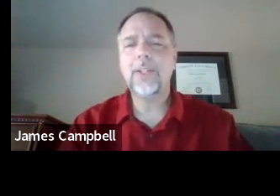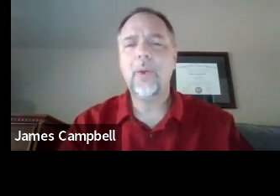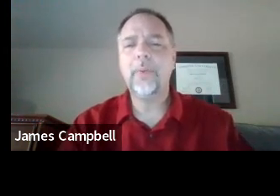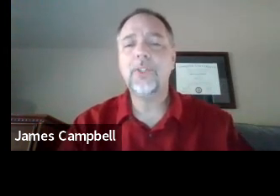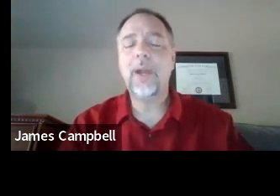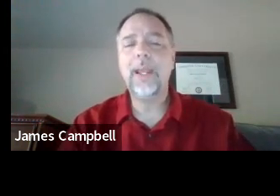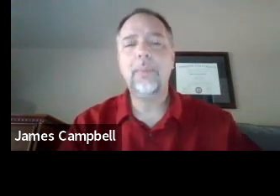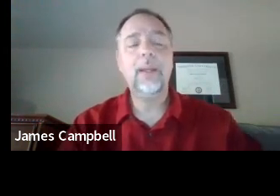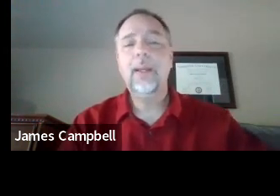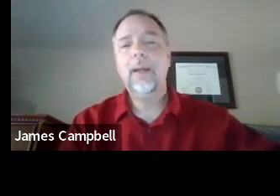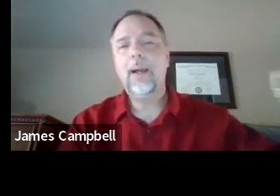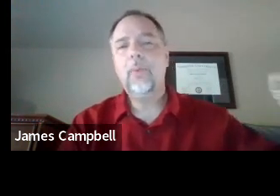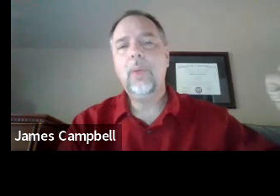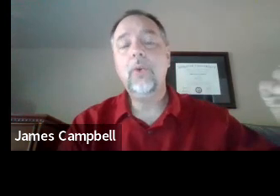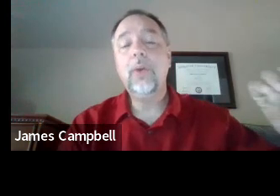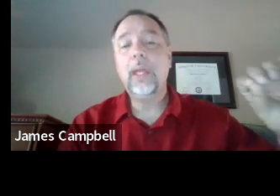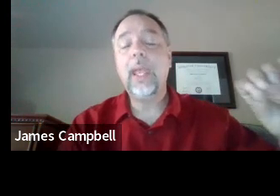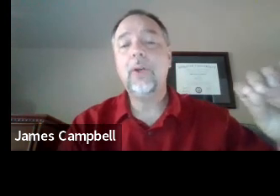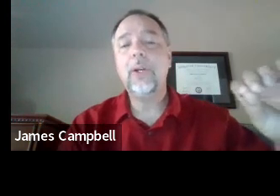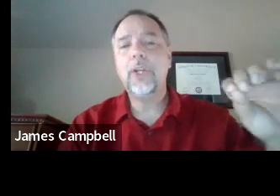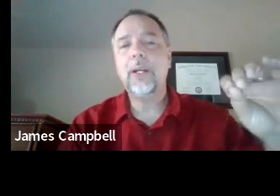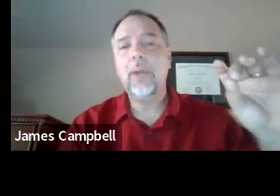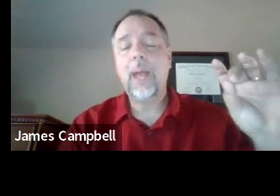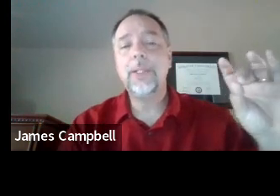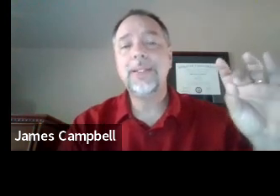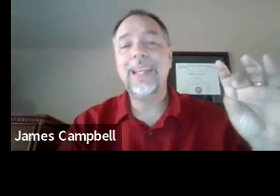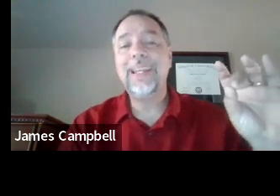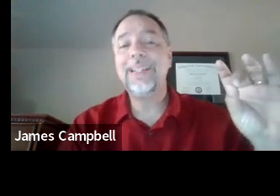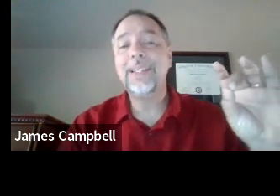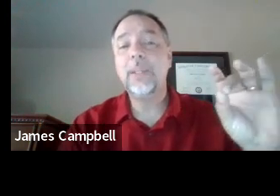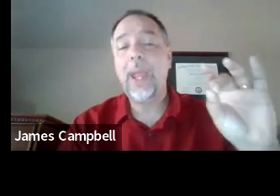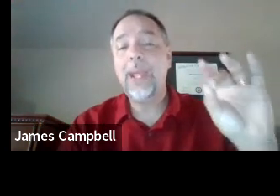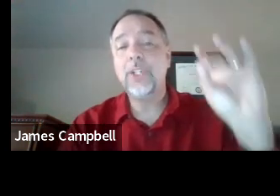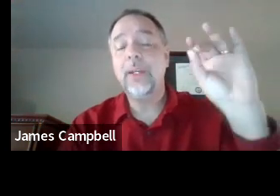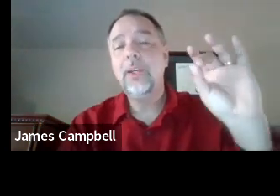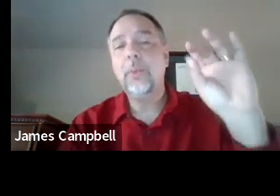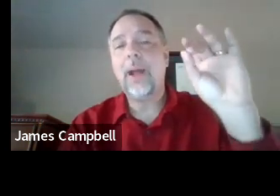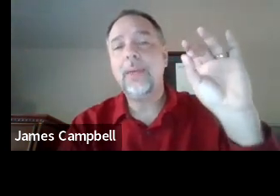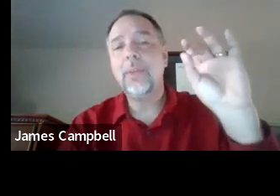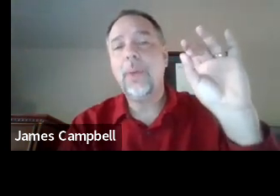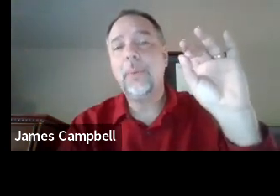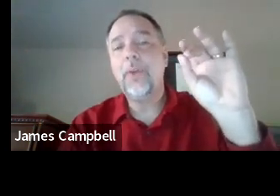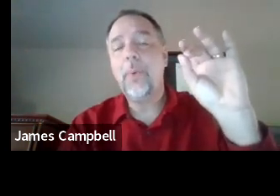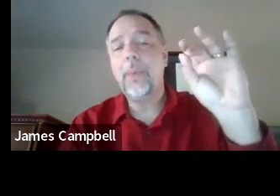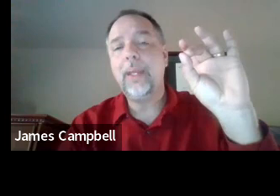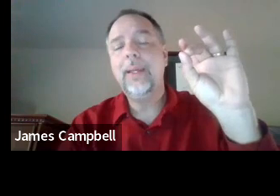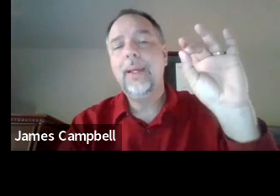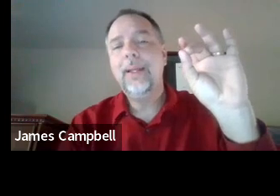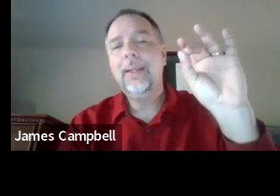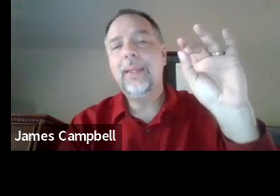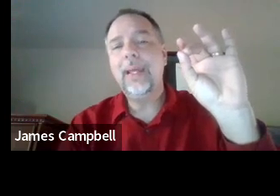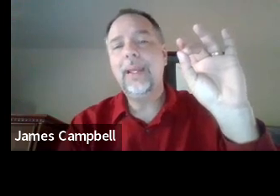past the scope of this training, but when you encounter a trigger, what happens is, in anticipation, your body gives a bump of